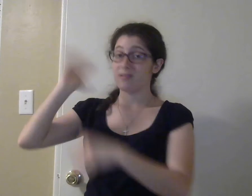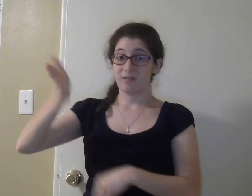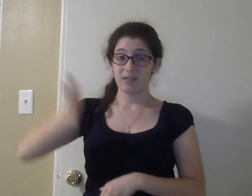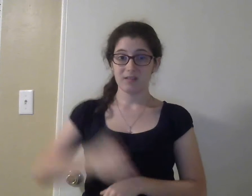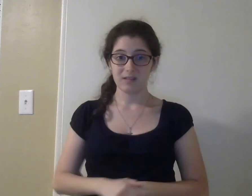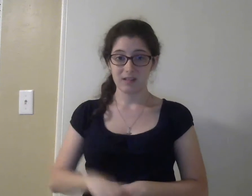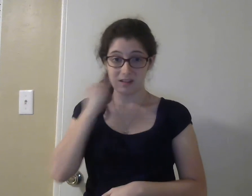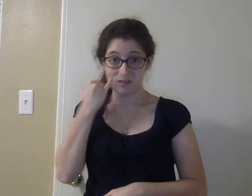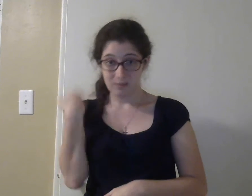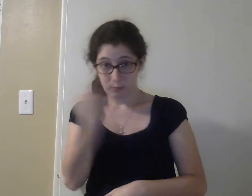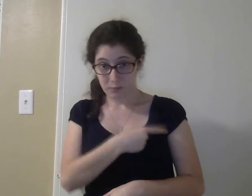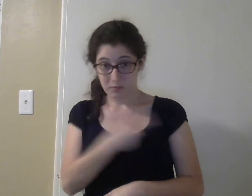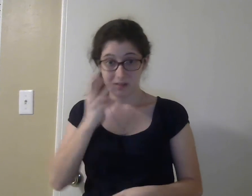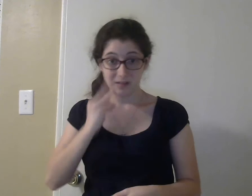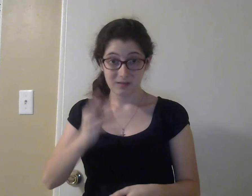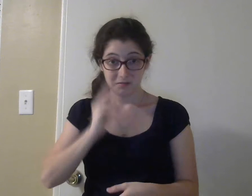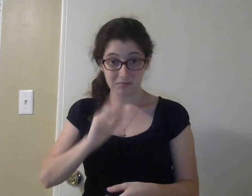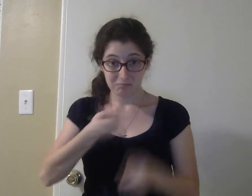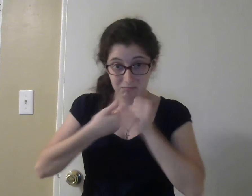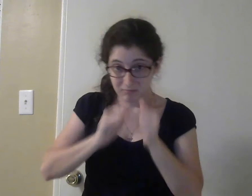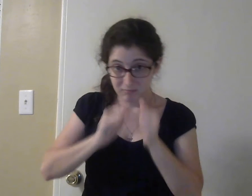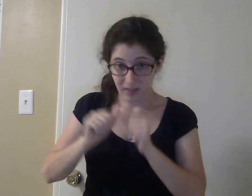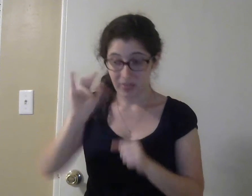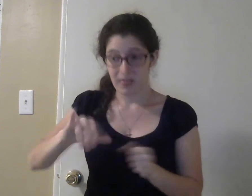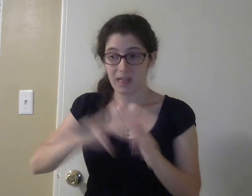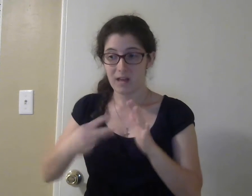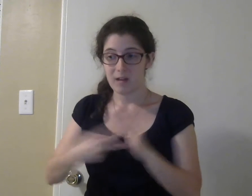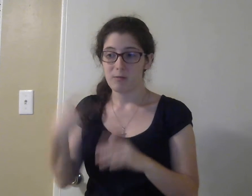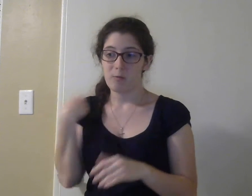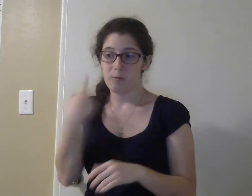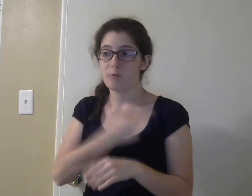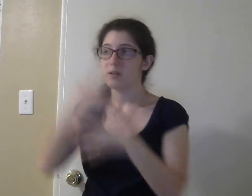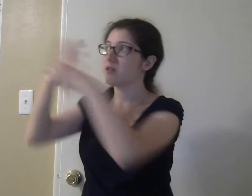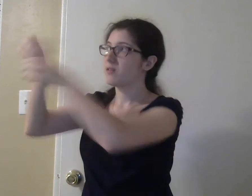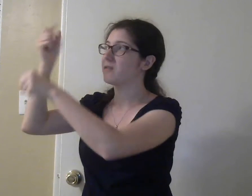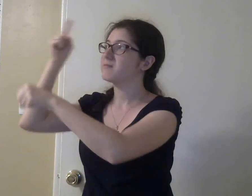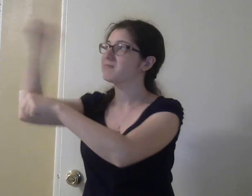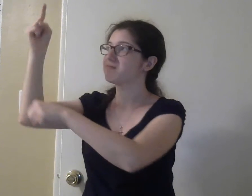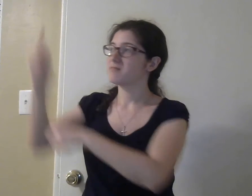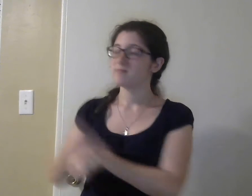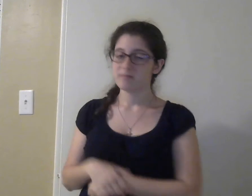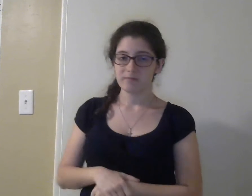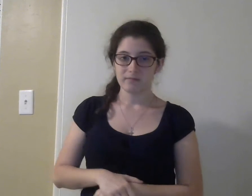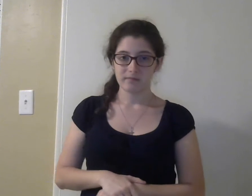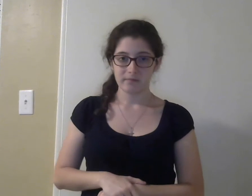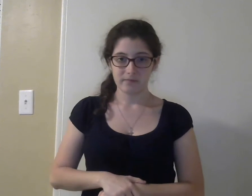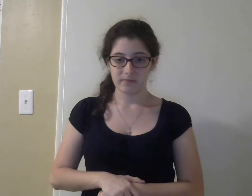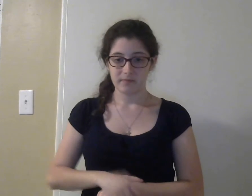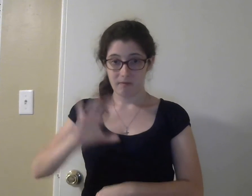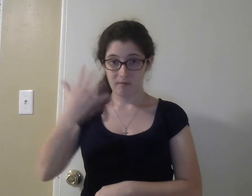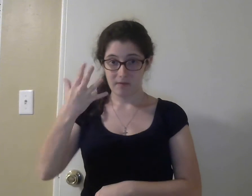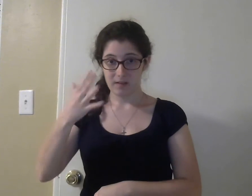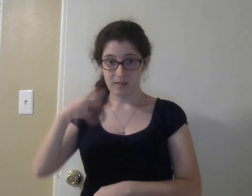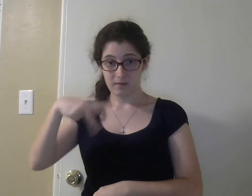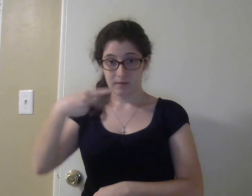of faithfulness. Fifth, meditate regularly on the truths of Philippians 1:21. For me to live